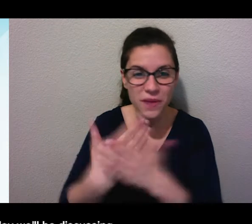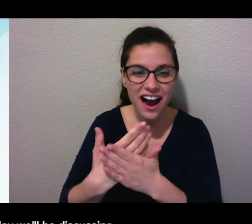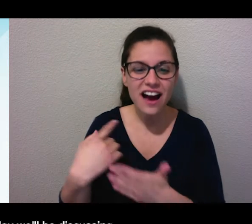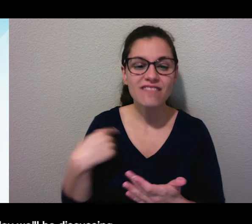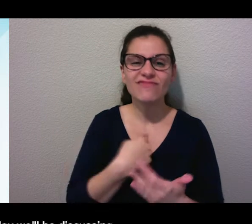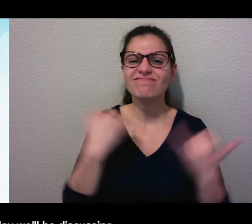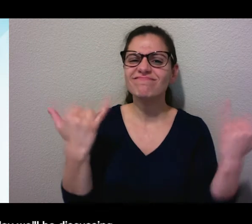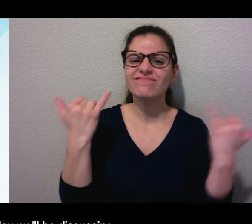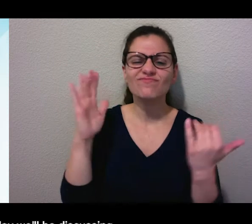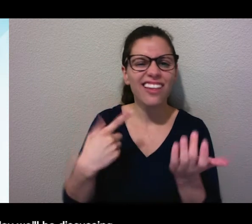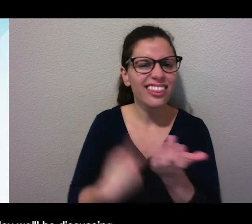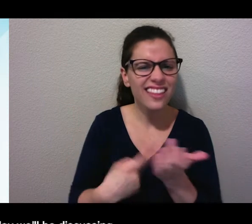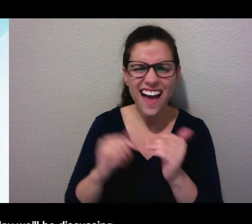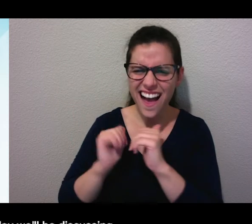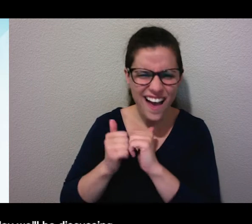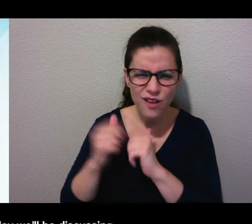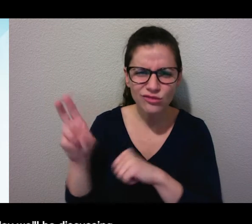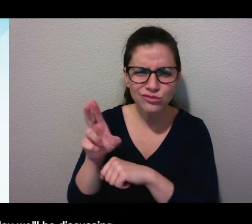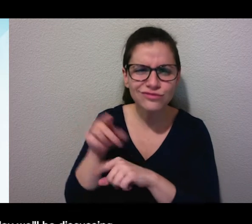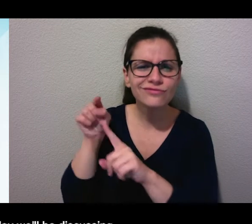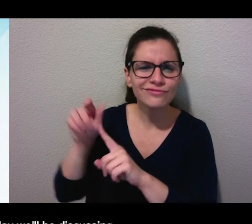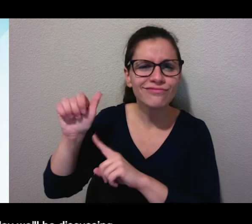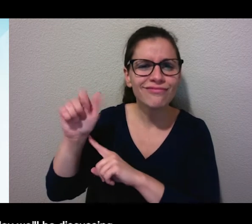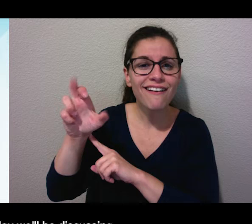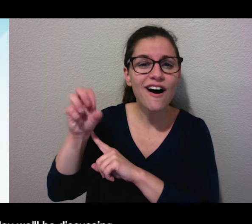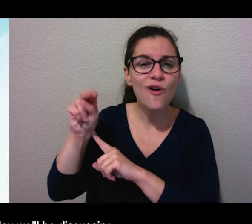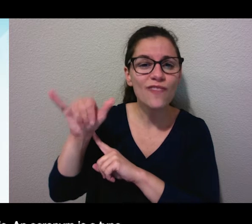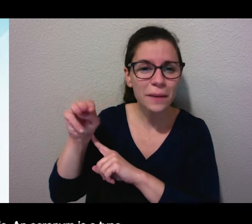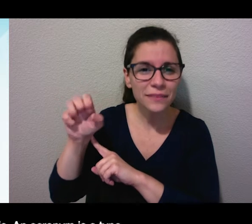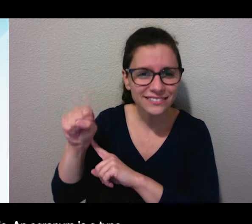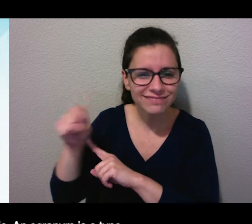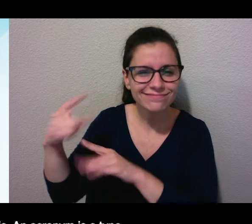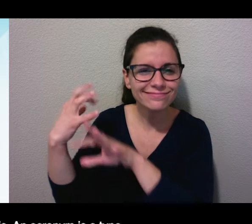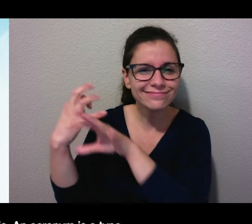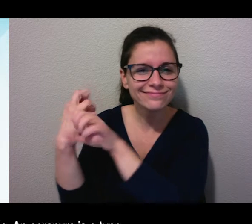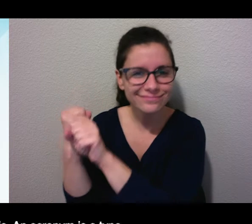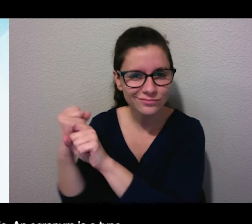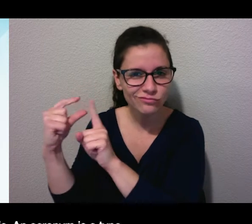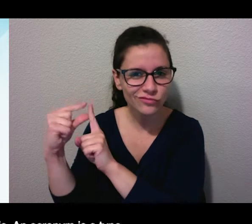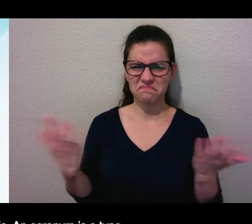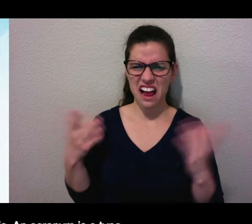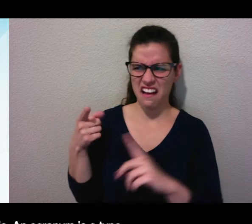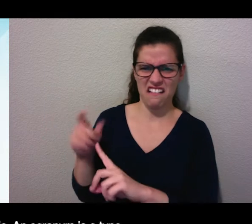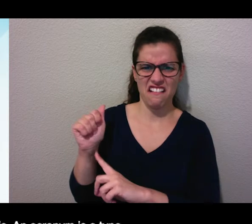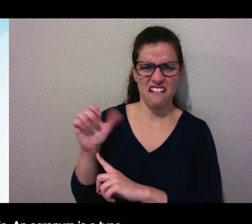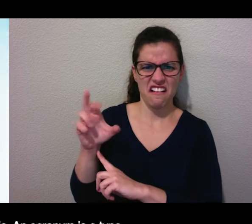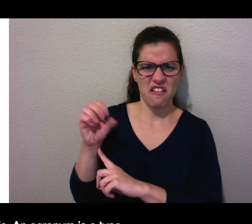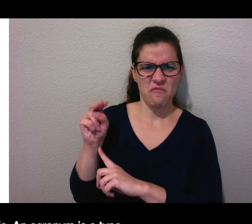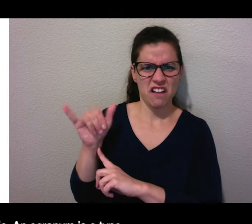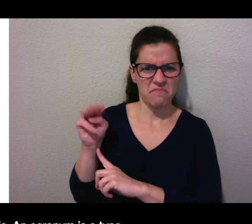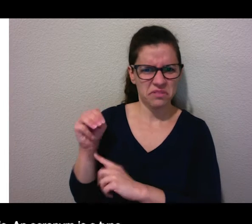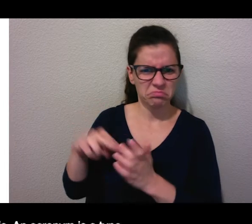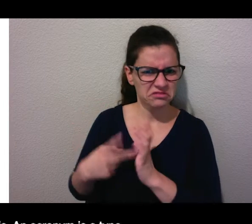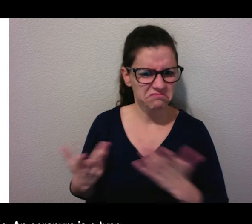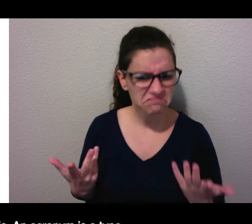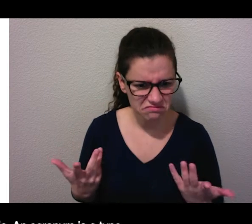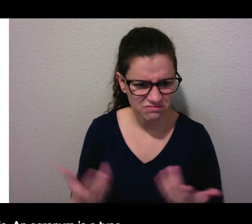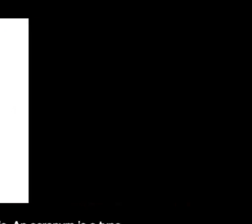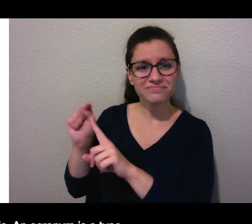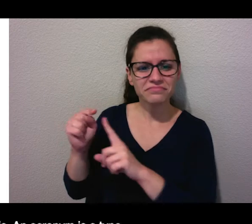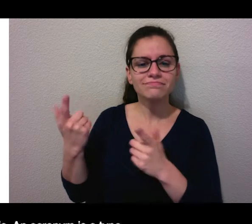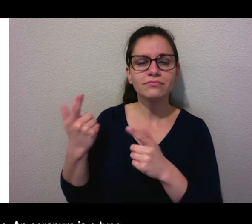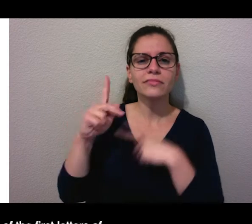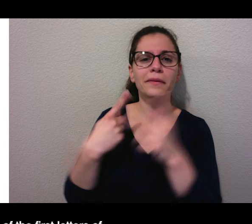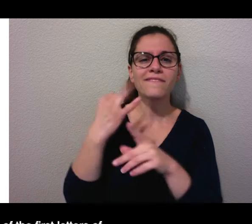Hi everyone! Today we'll be discussing how to use acronyms. Let's first discuss what an acronym is. An acronym is a type